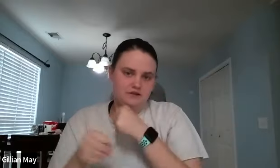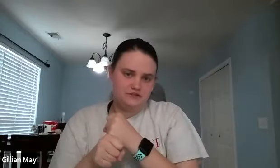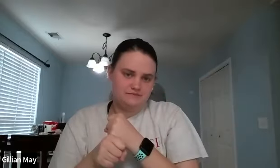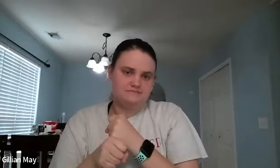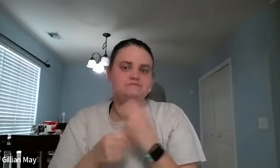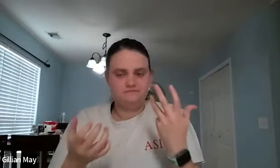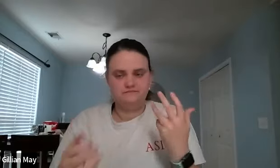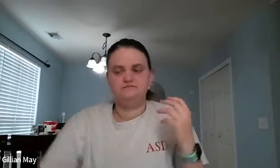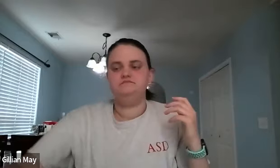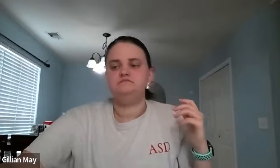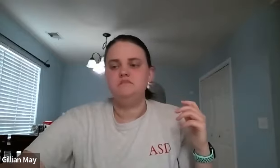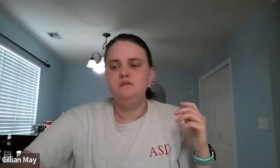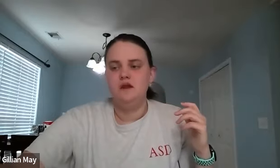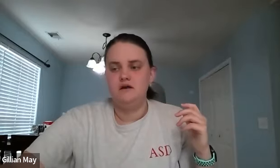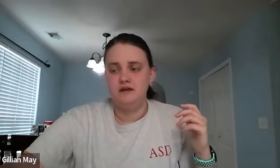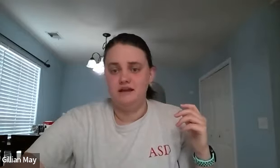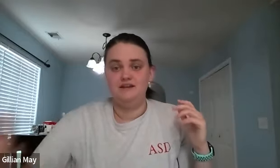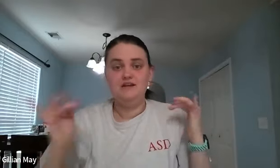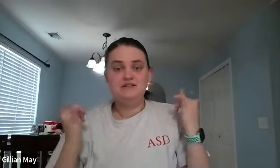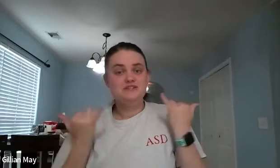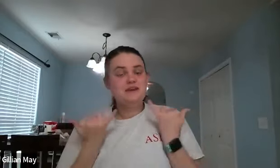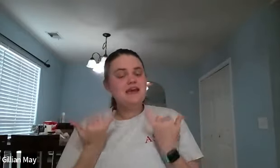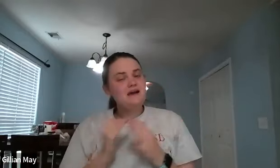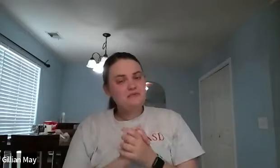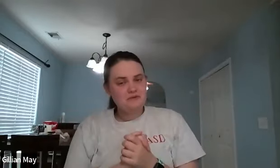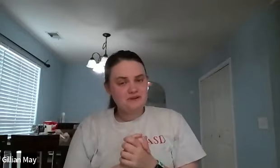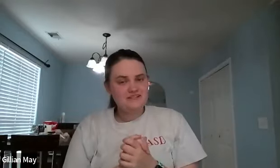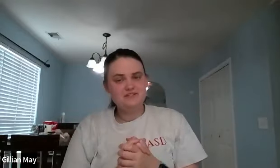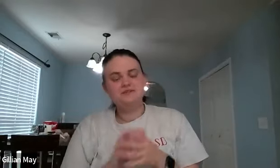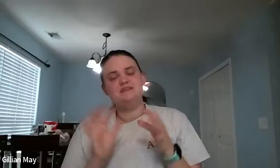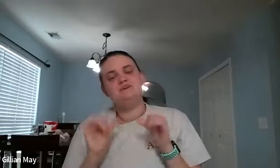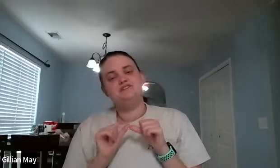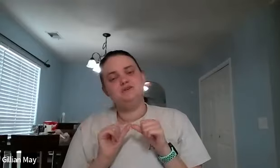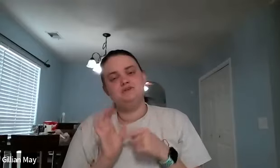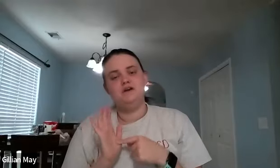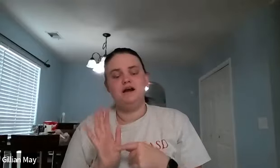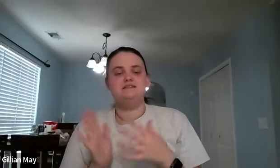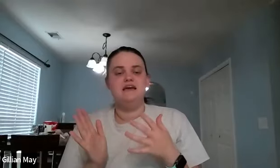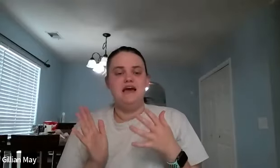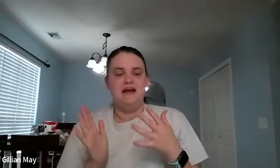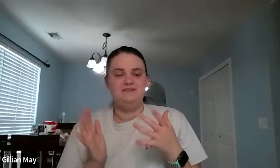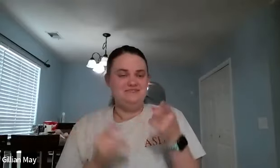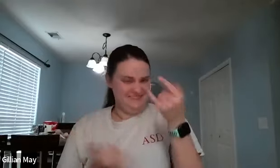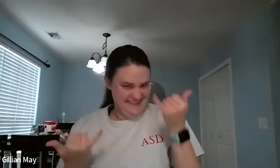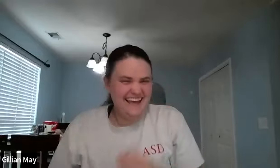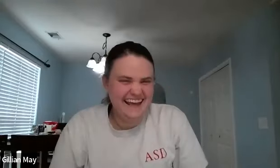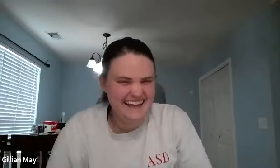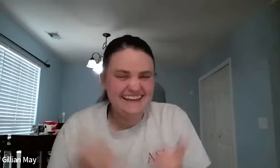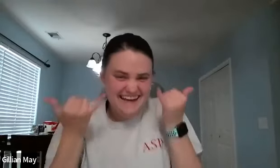years. All right. So now what we're going to do is I'm going to show you guys how you do.